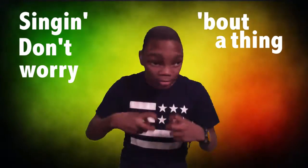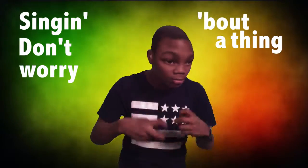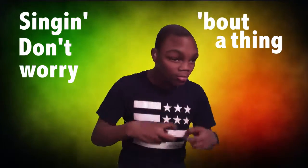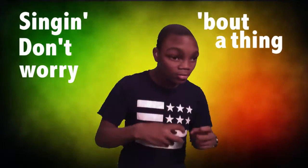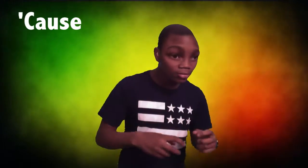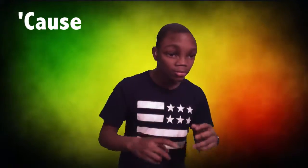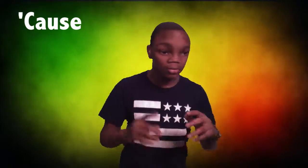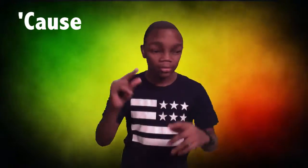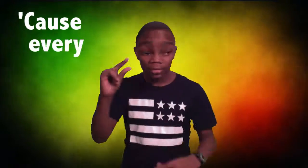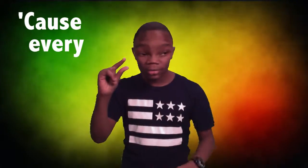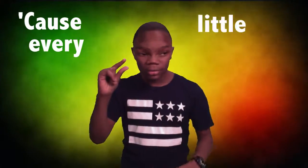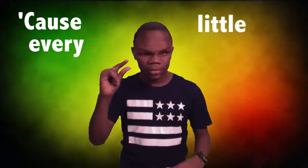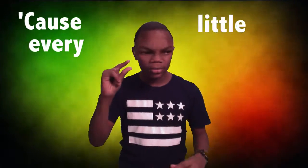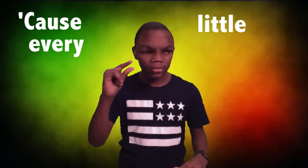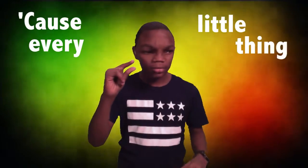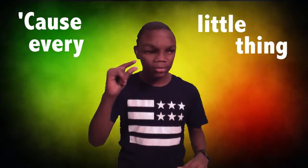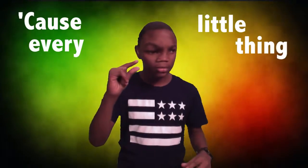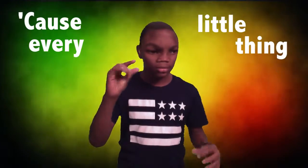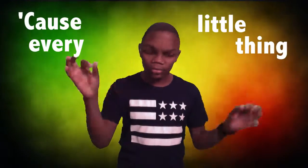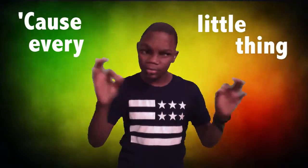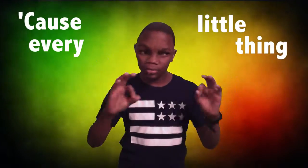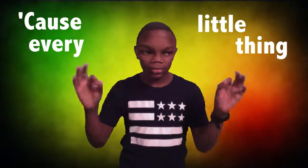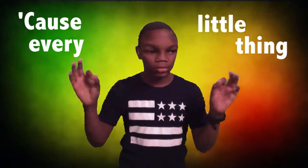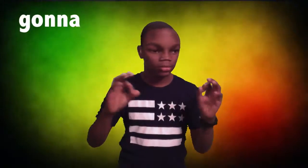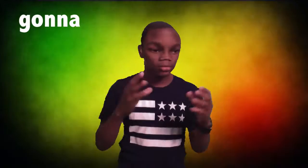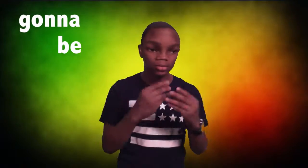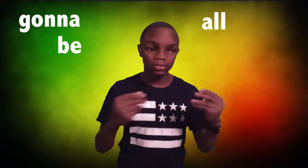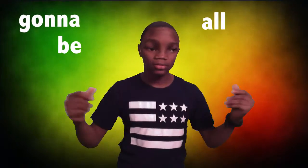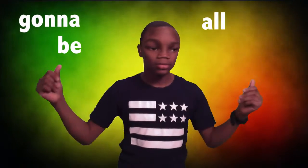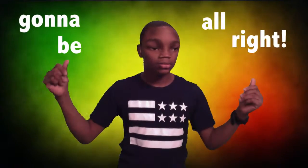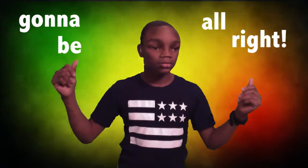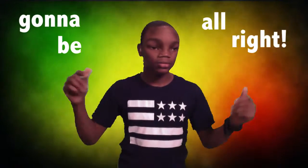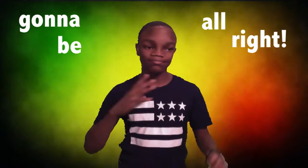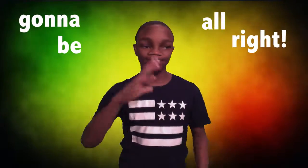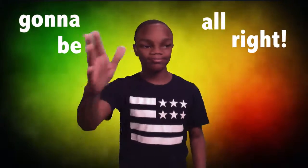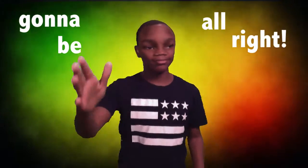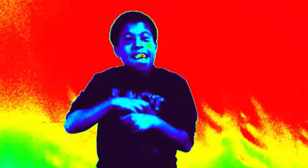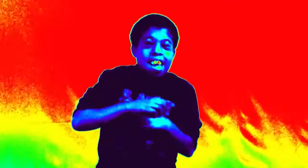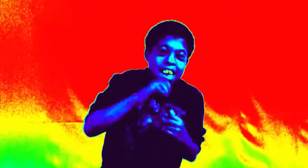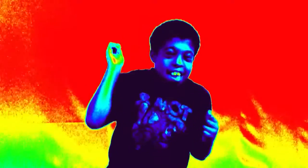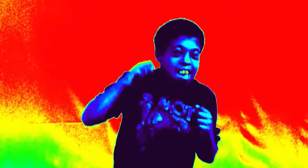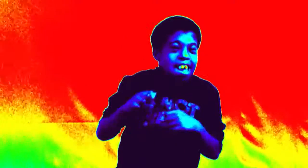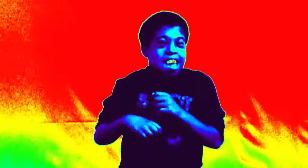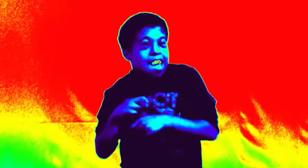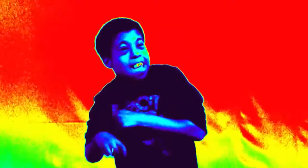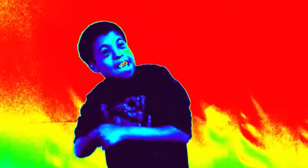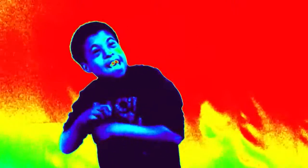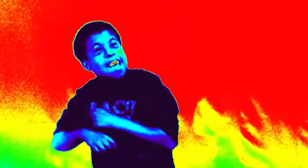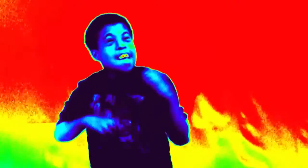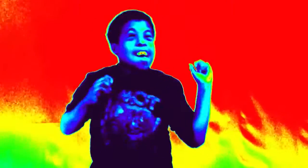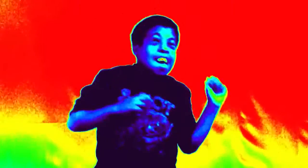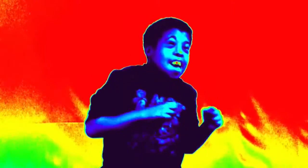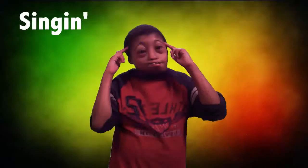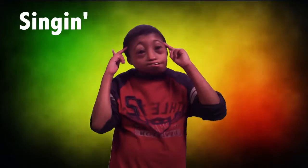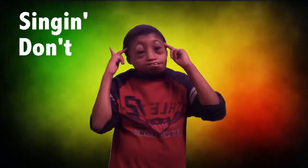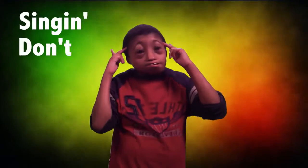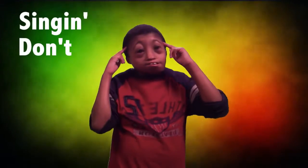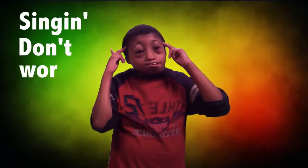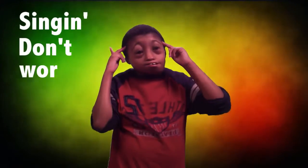Cause every little thing Is gonna be alright Saying don't